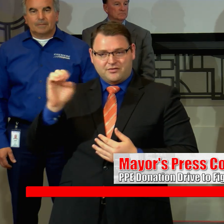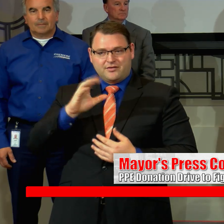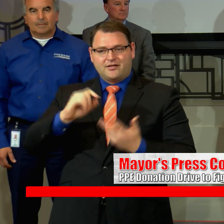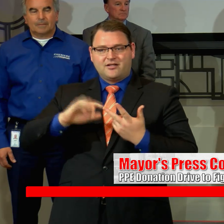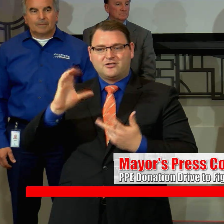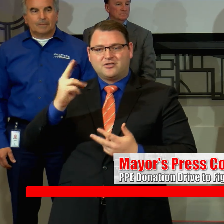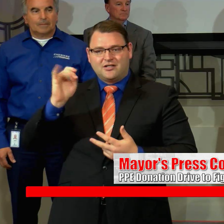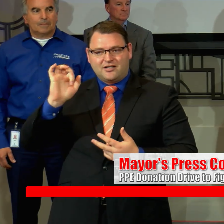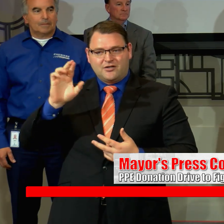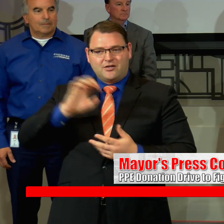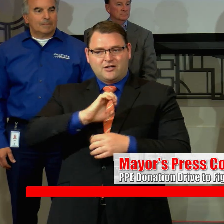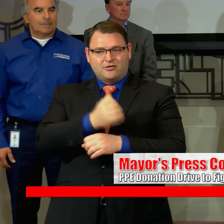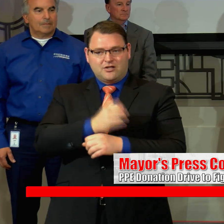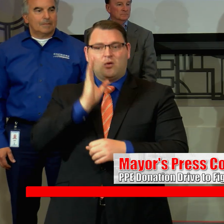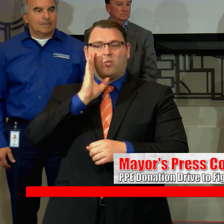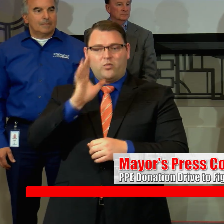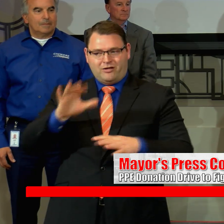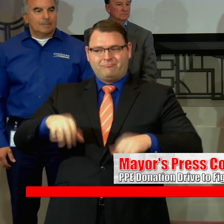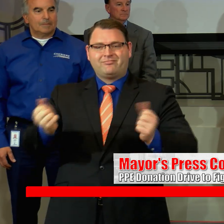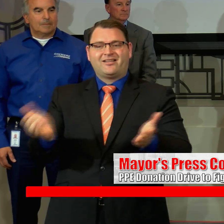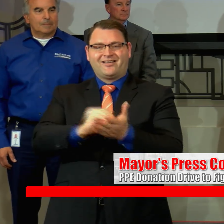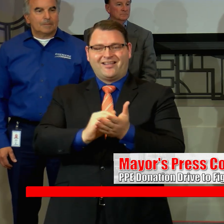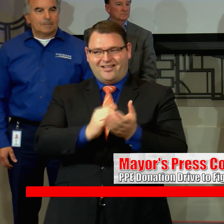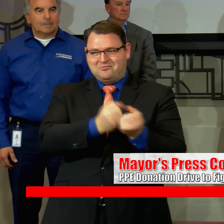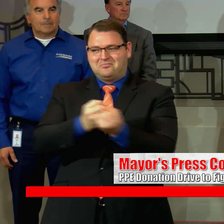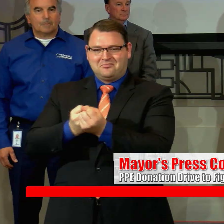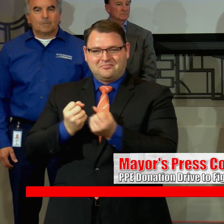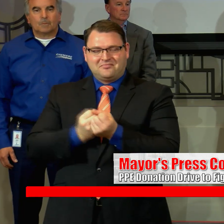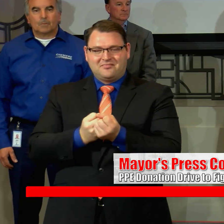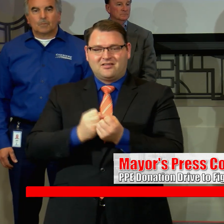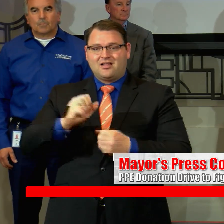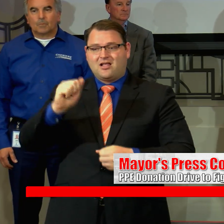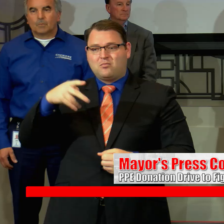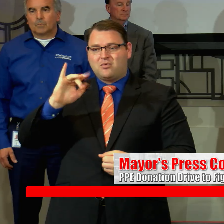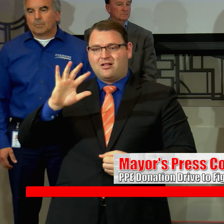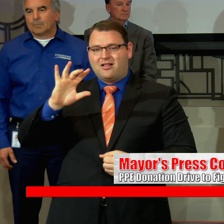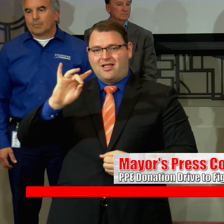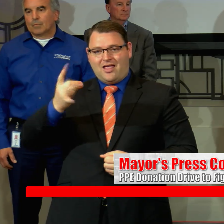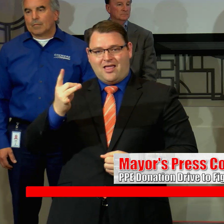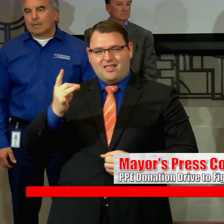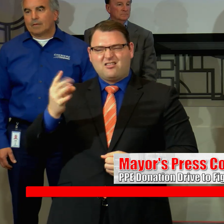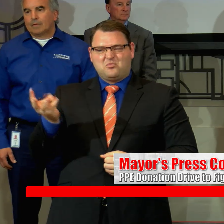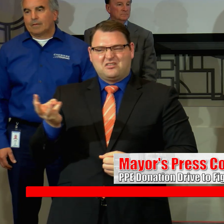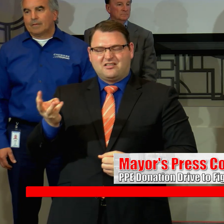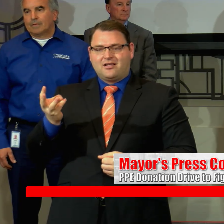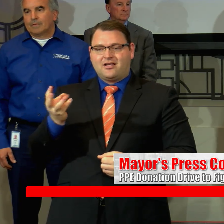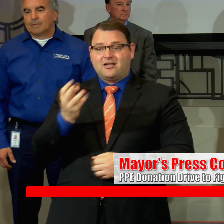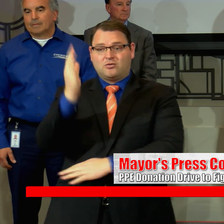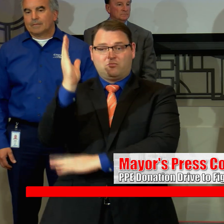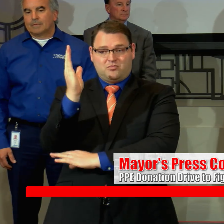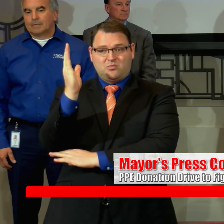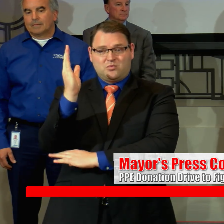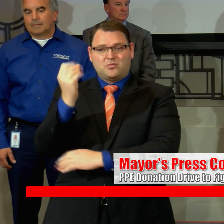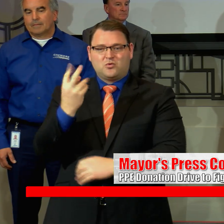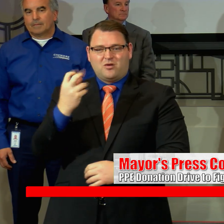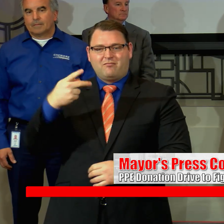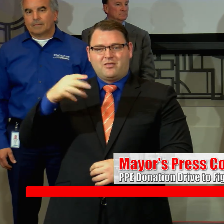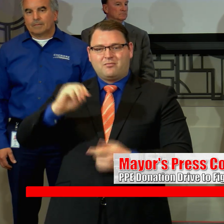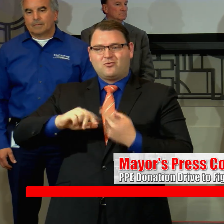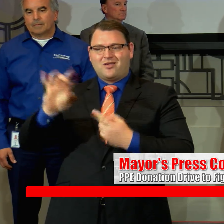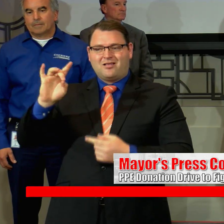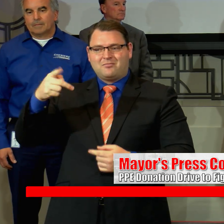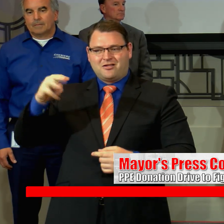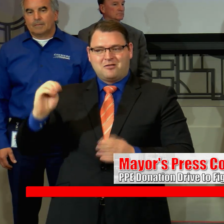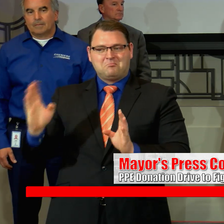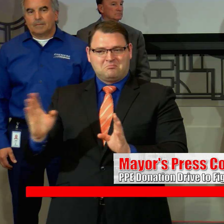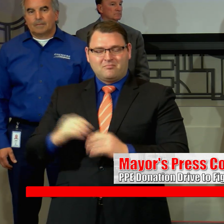it again on April the 8th, Wednesday, 12 noon to 3 p.m. The city of Houston is in need of personal protective equipment.